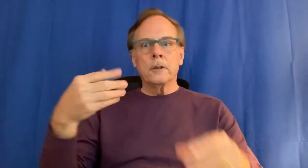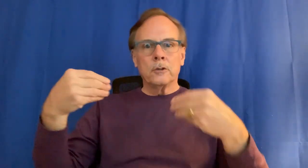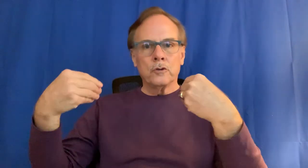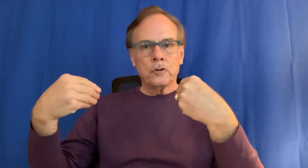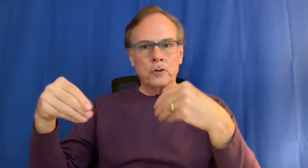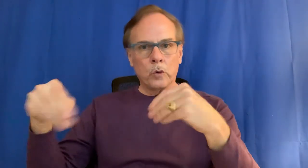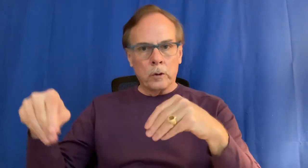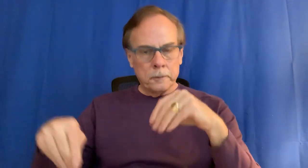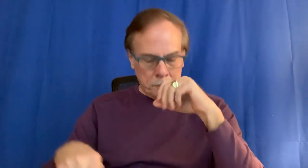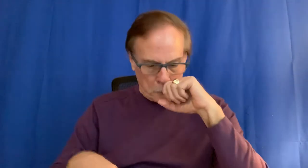drugstore.